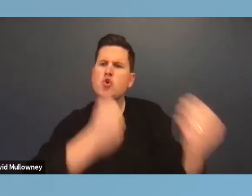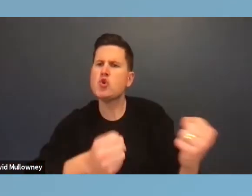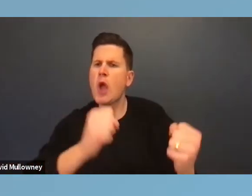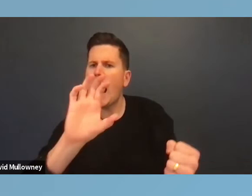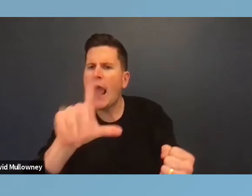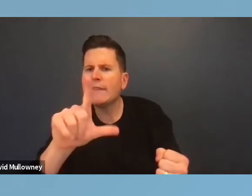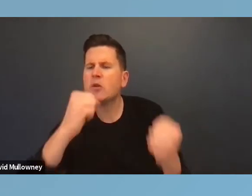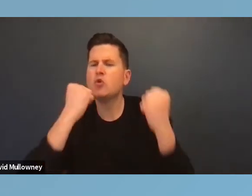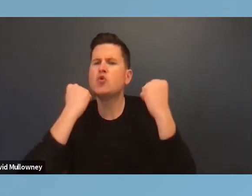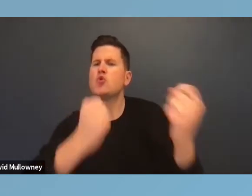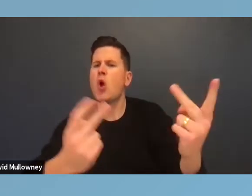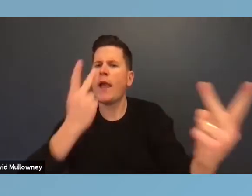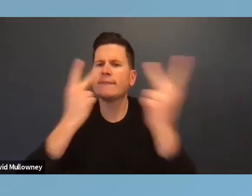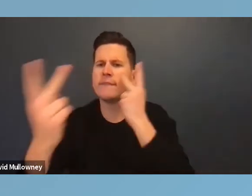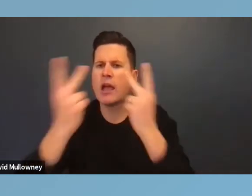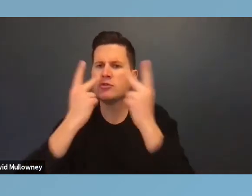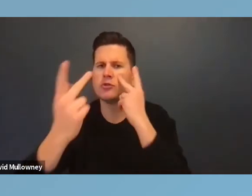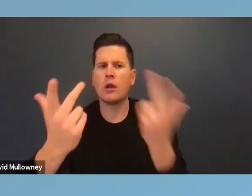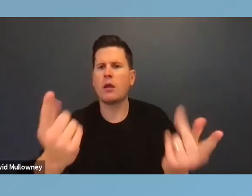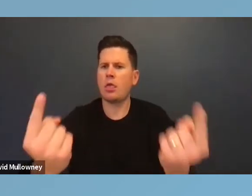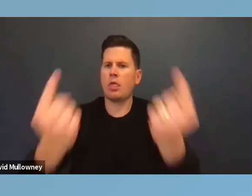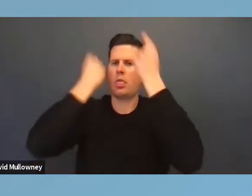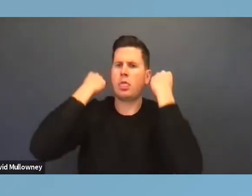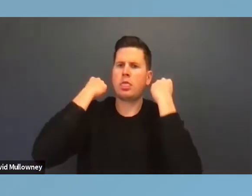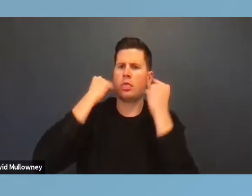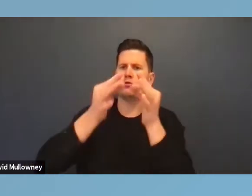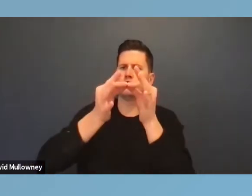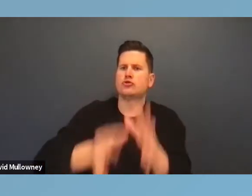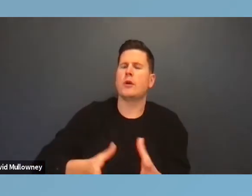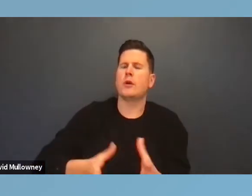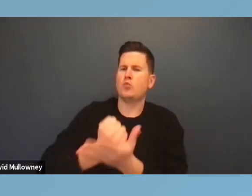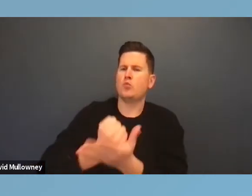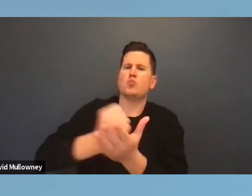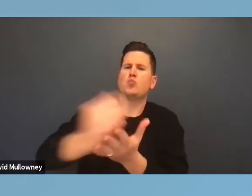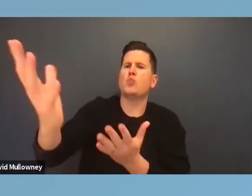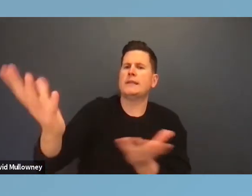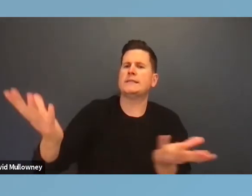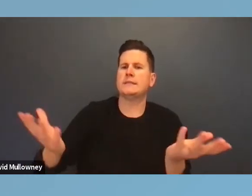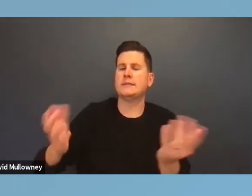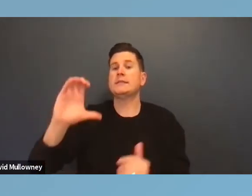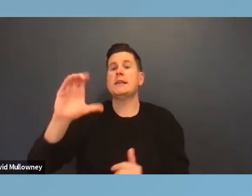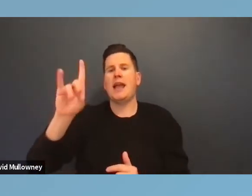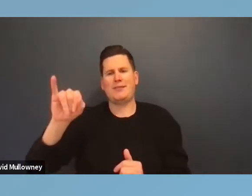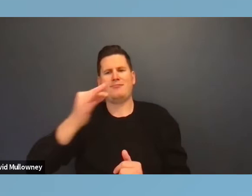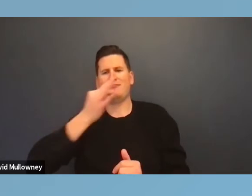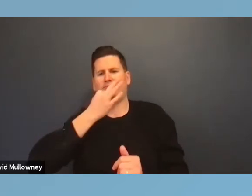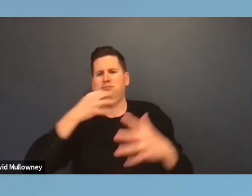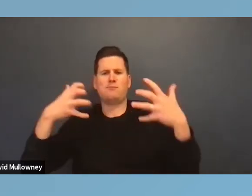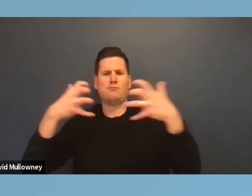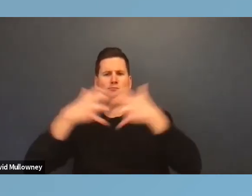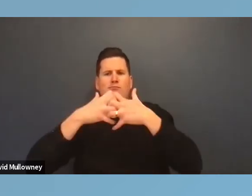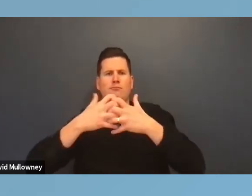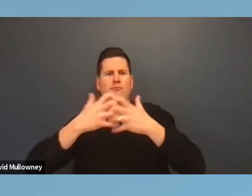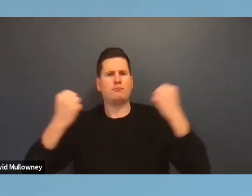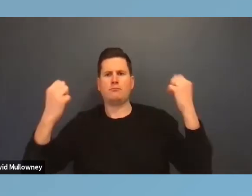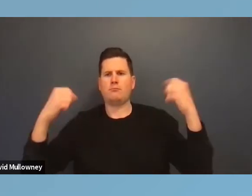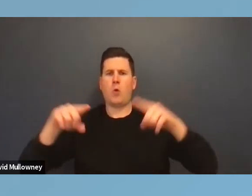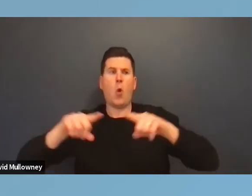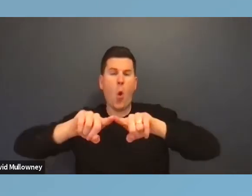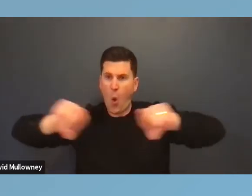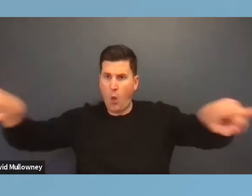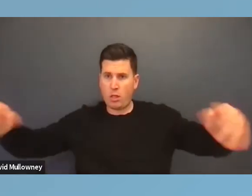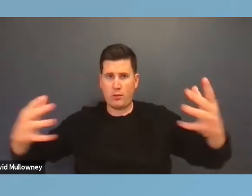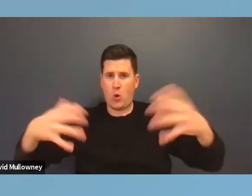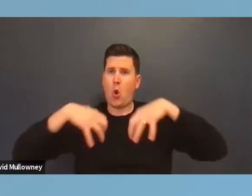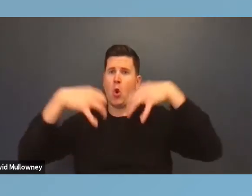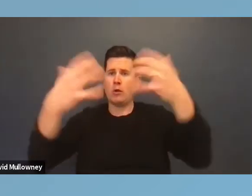And so you can make sure that it is clearly understood. Having a CDI there